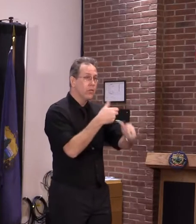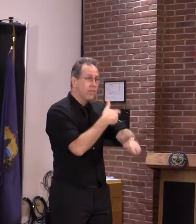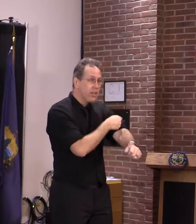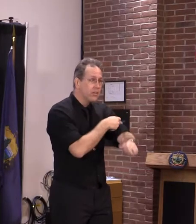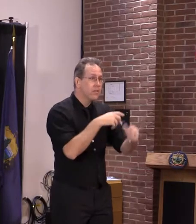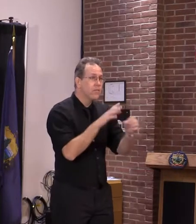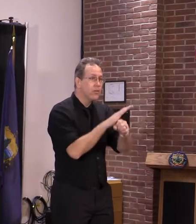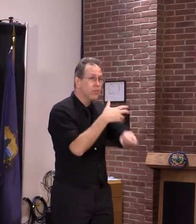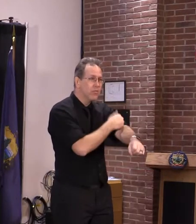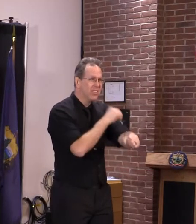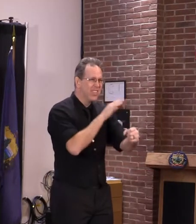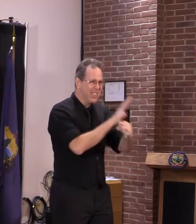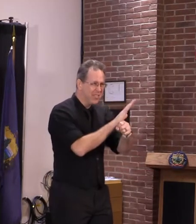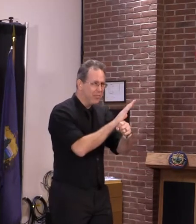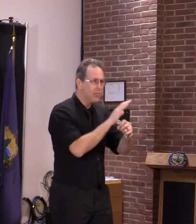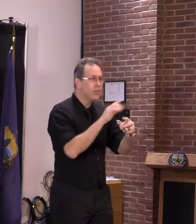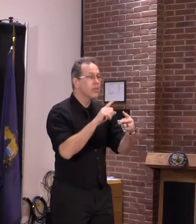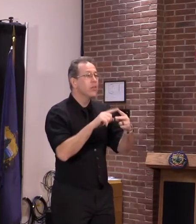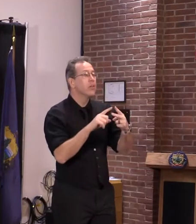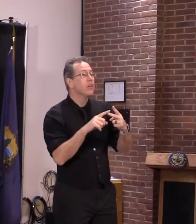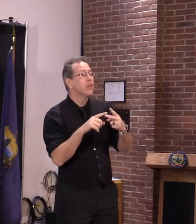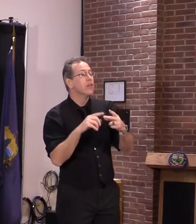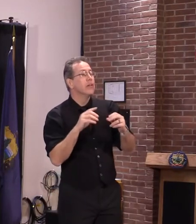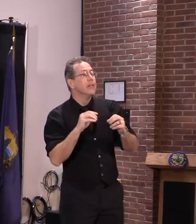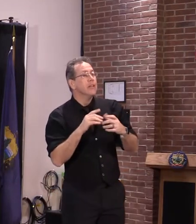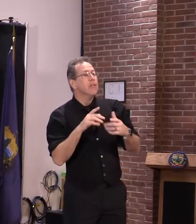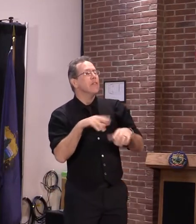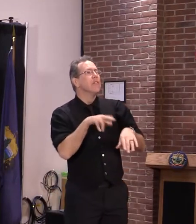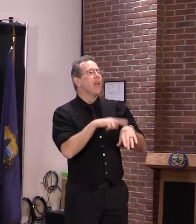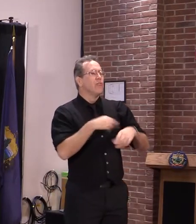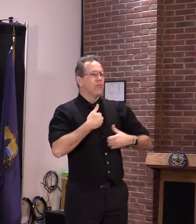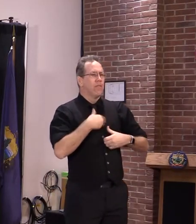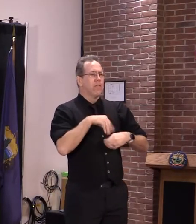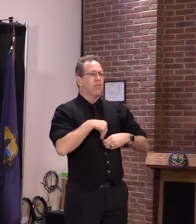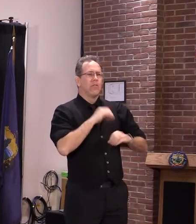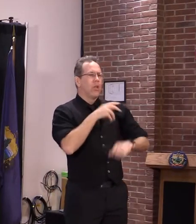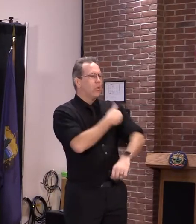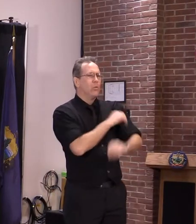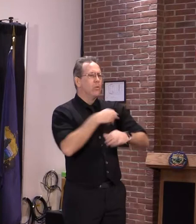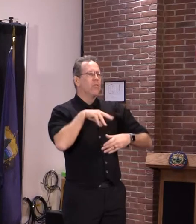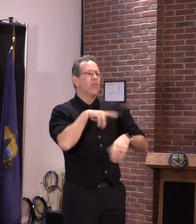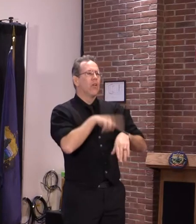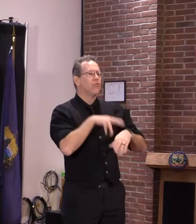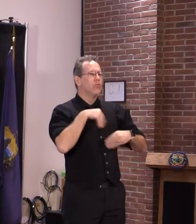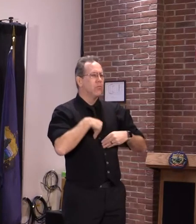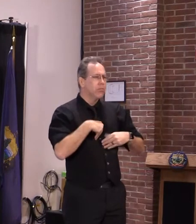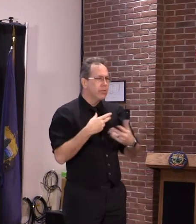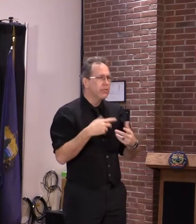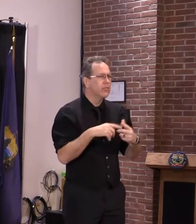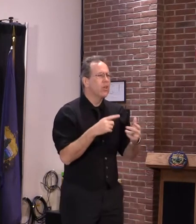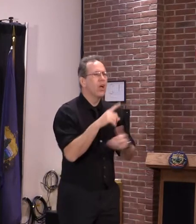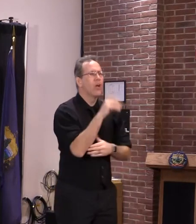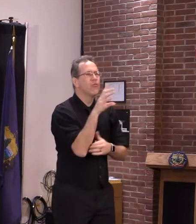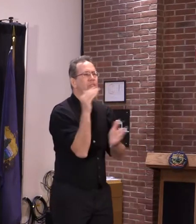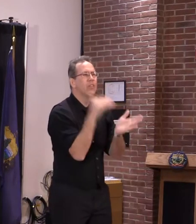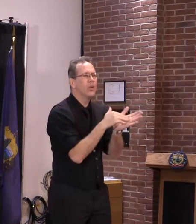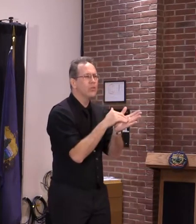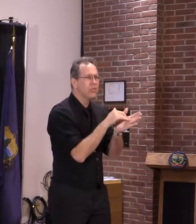from the natural immunity standpoint, you know, we just went over 100,000 cases today in Vermont. So out